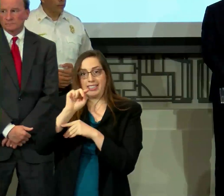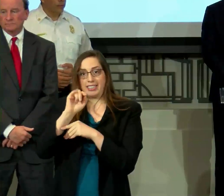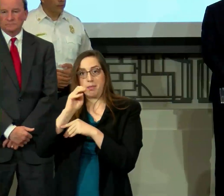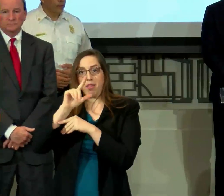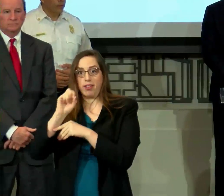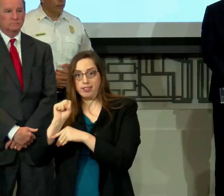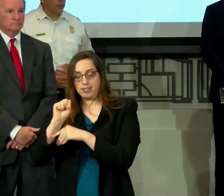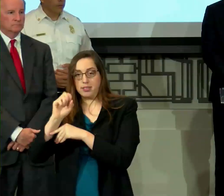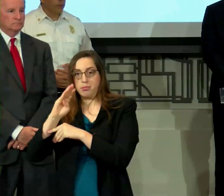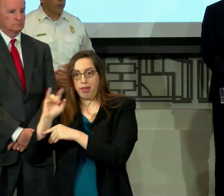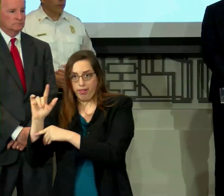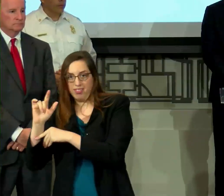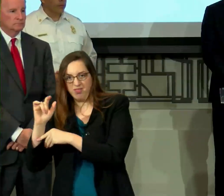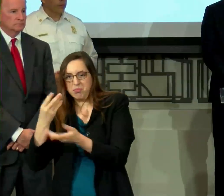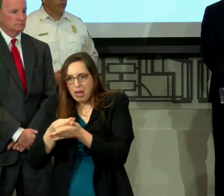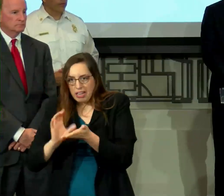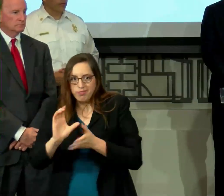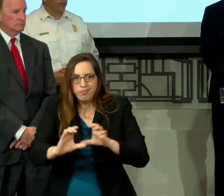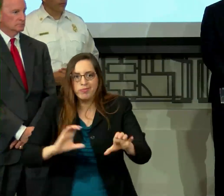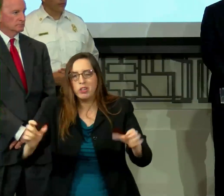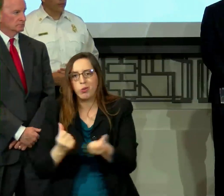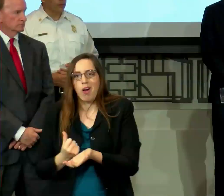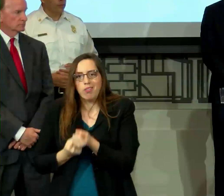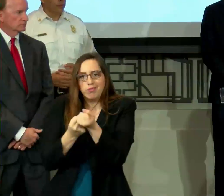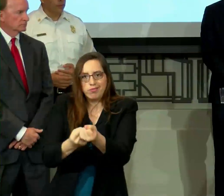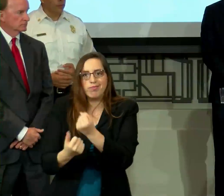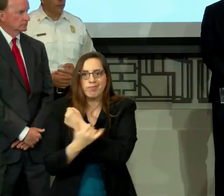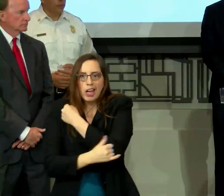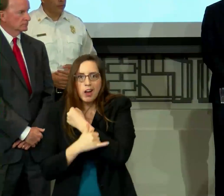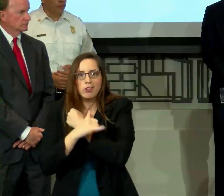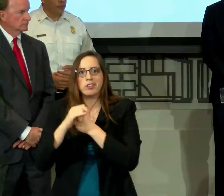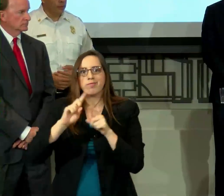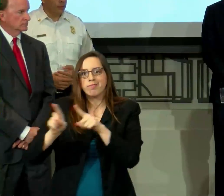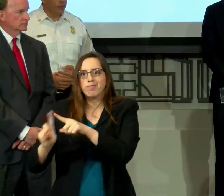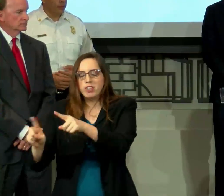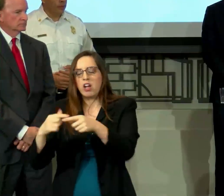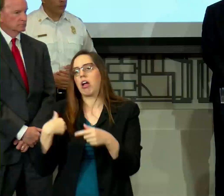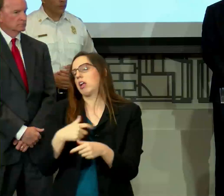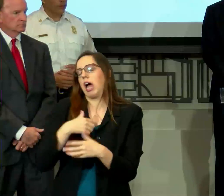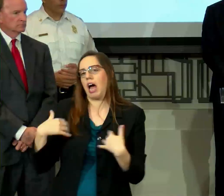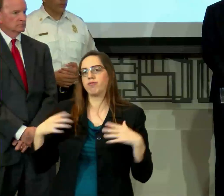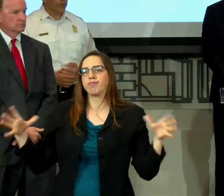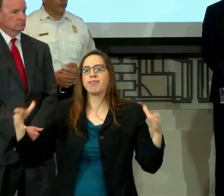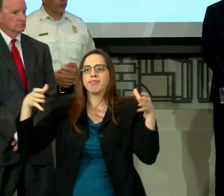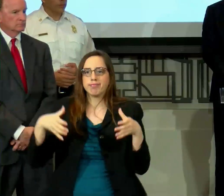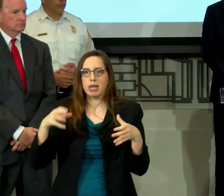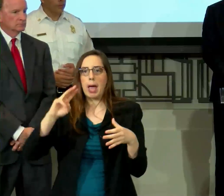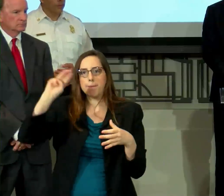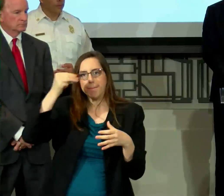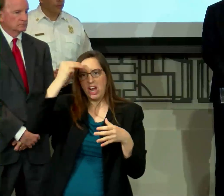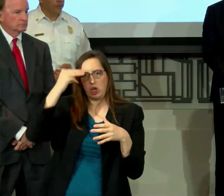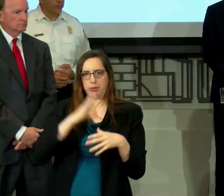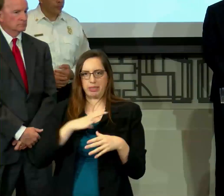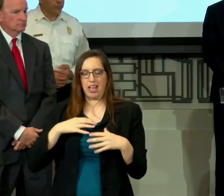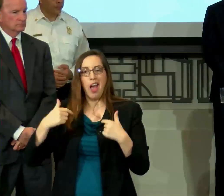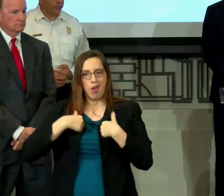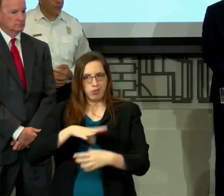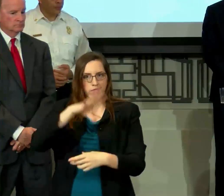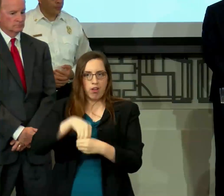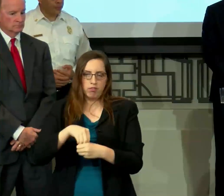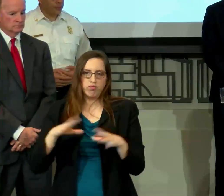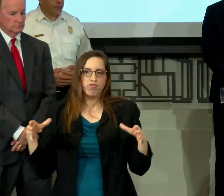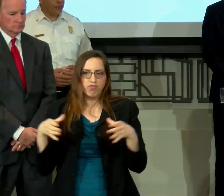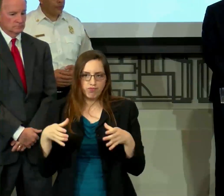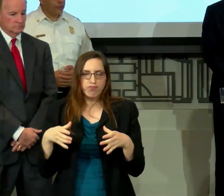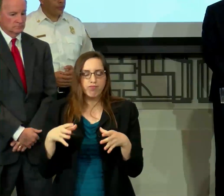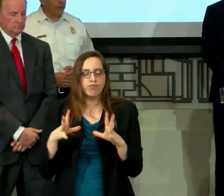assist municipalities. I was on a conference call with the executive committee of the U.S. Conference of Mayors. I'm a trustee, part of that executive committee,